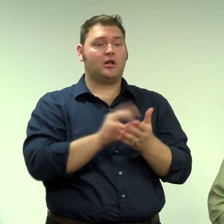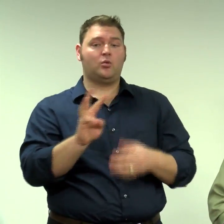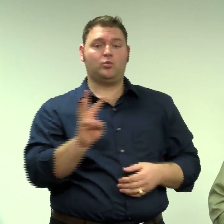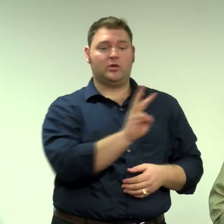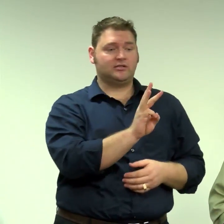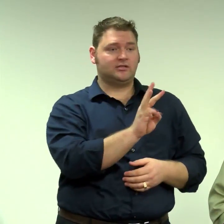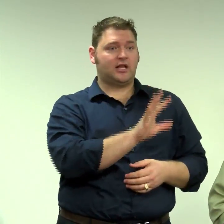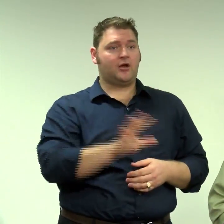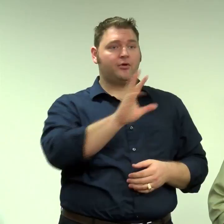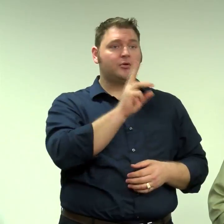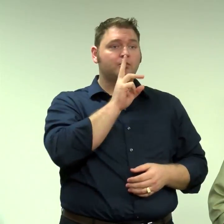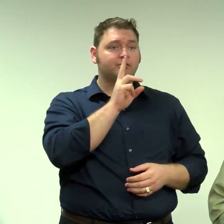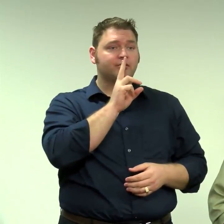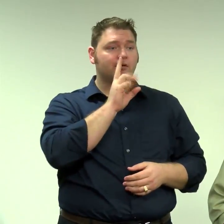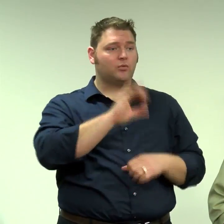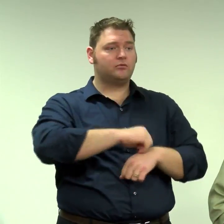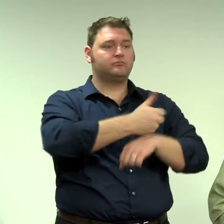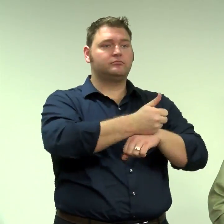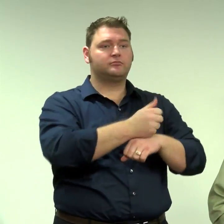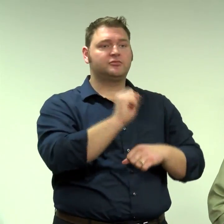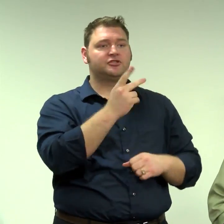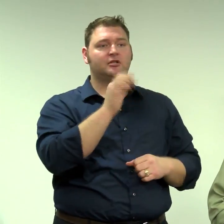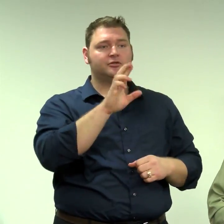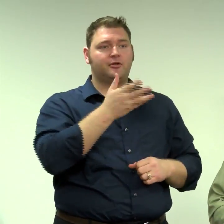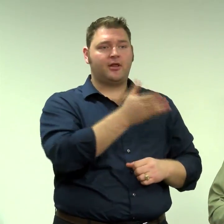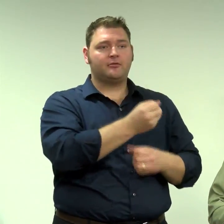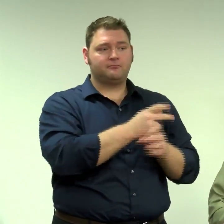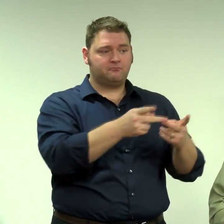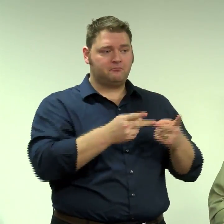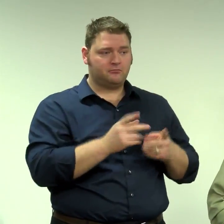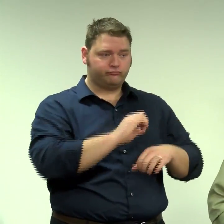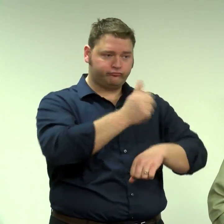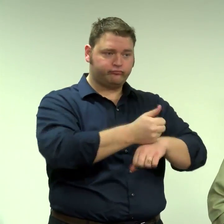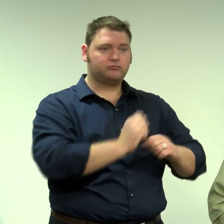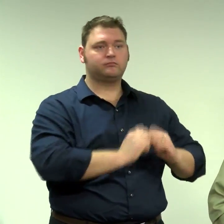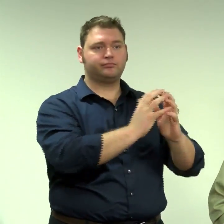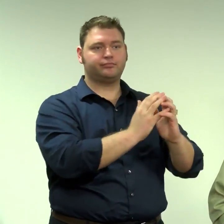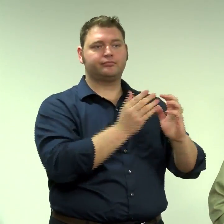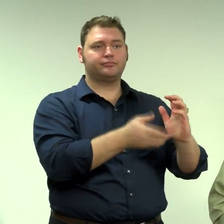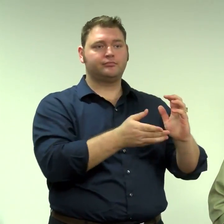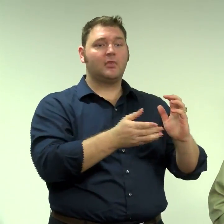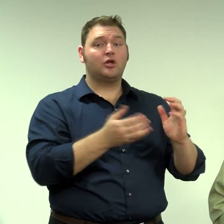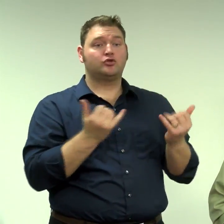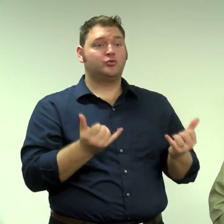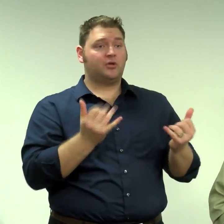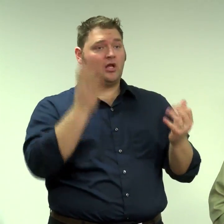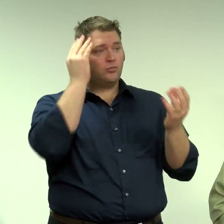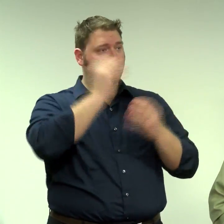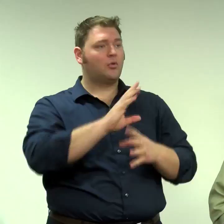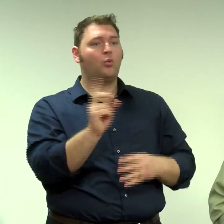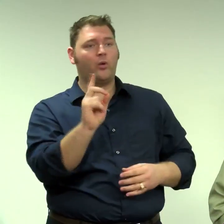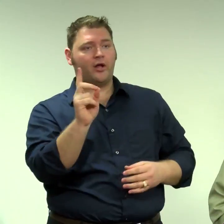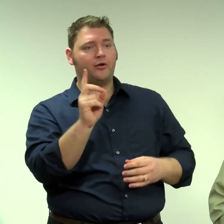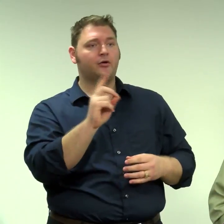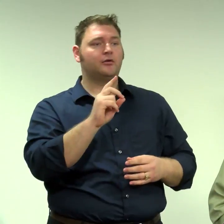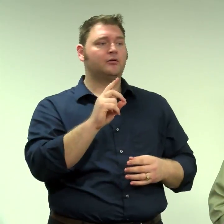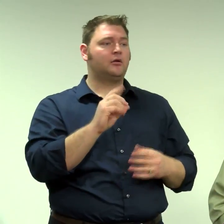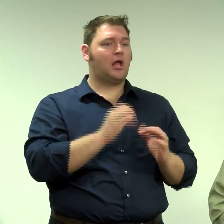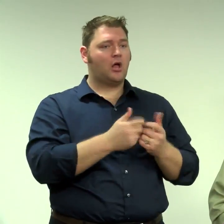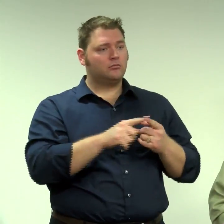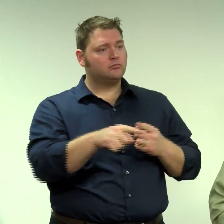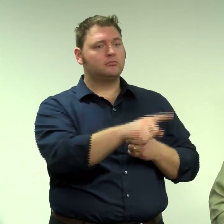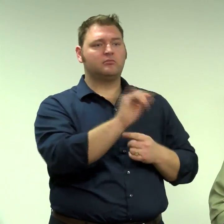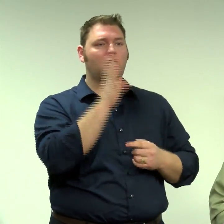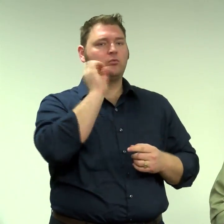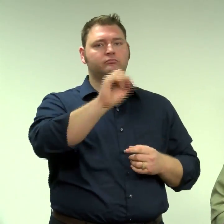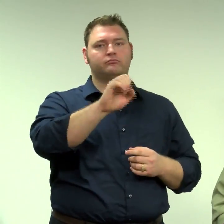west side of Houston. And I'll make that announcement sometime today as well as a necessary precaution.